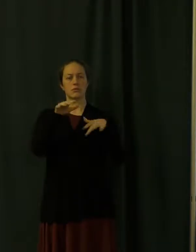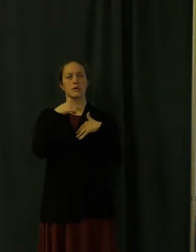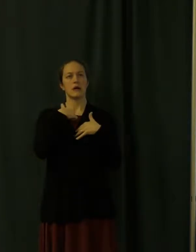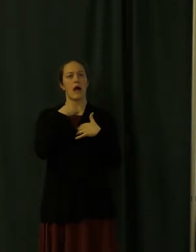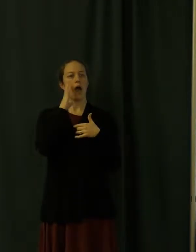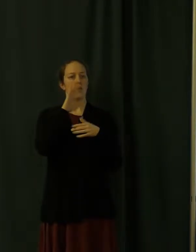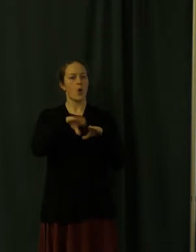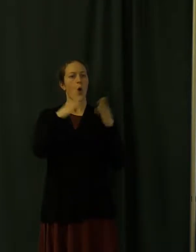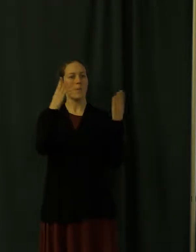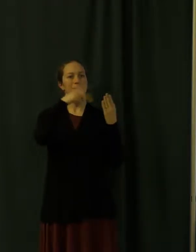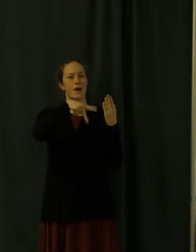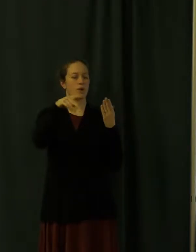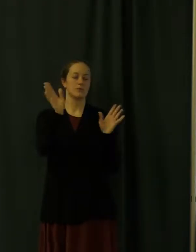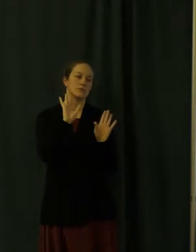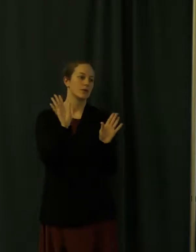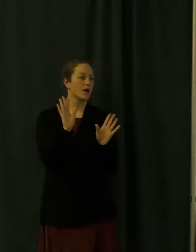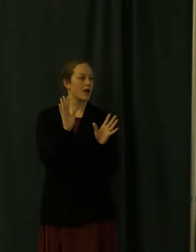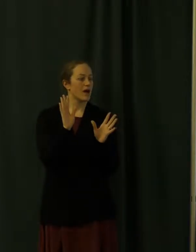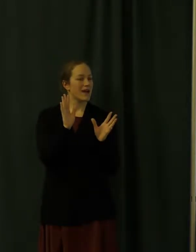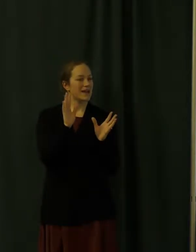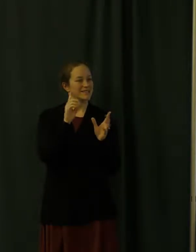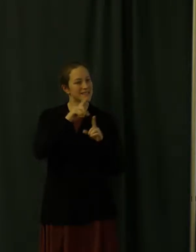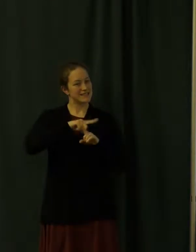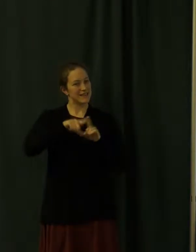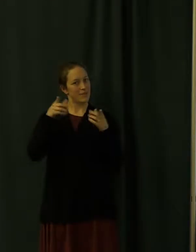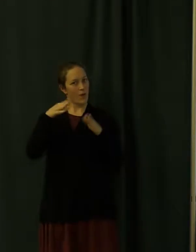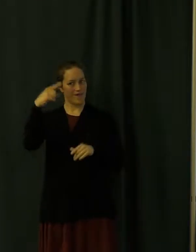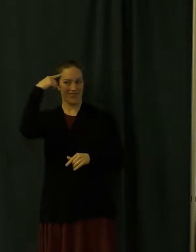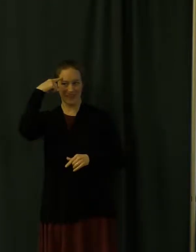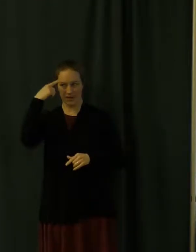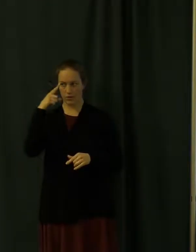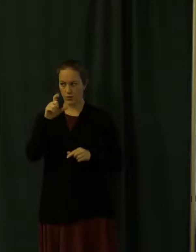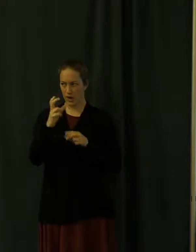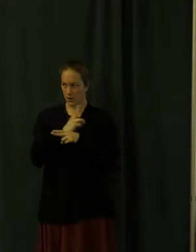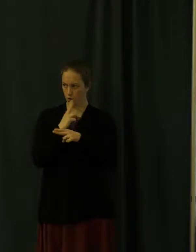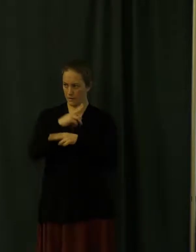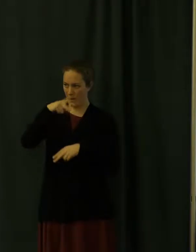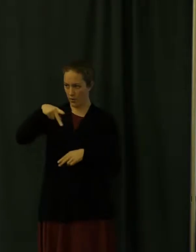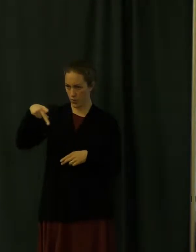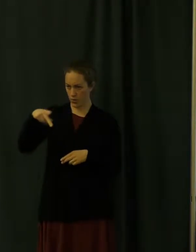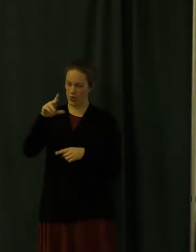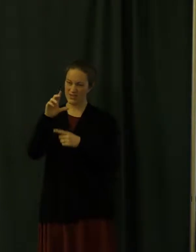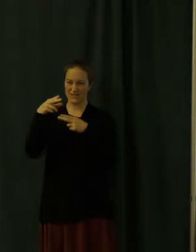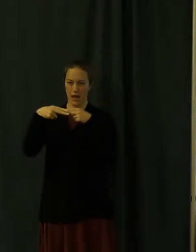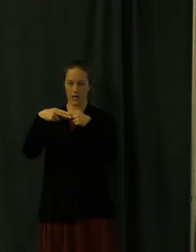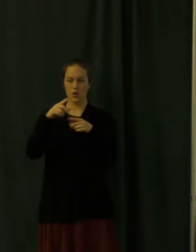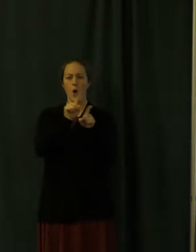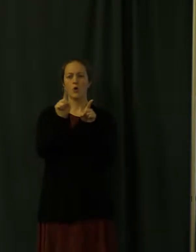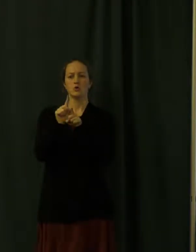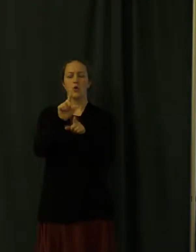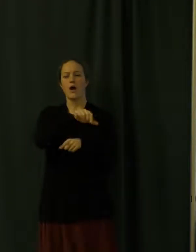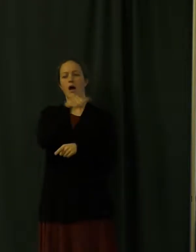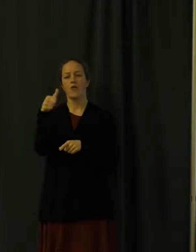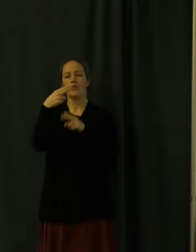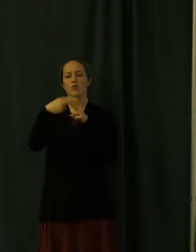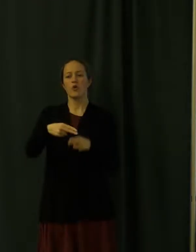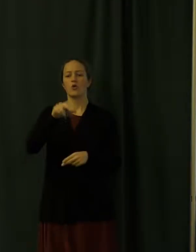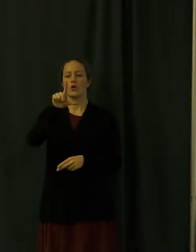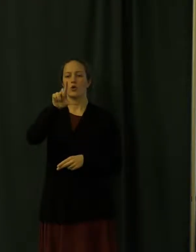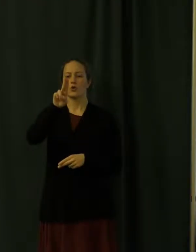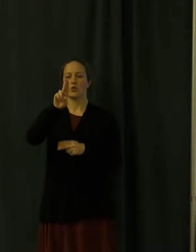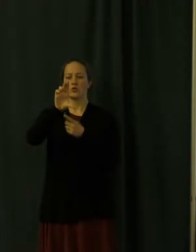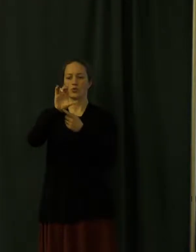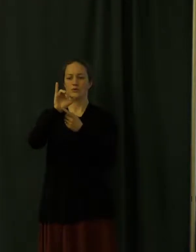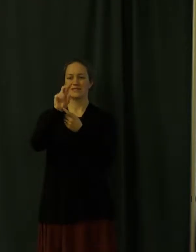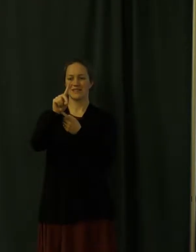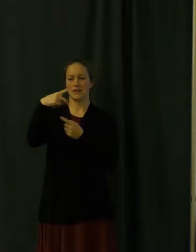sense. But it's a different way of thinking. There's also a separate program called Lucid Press, and it does a